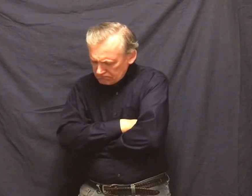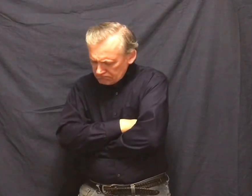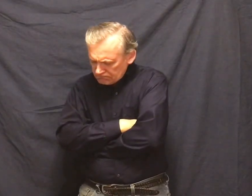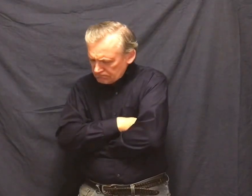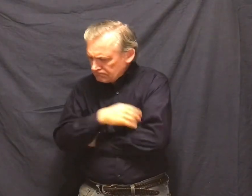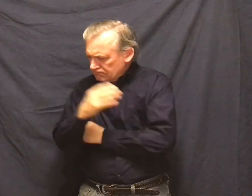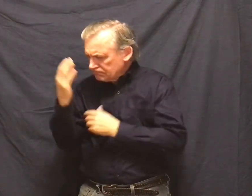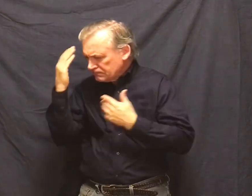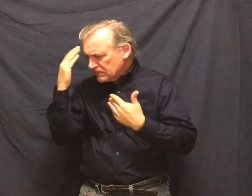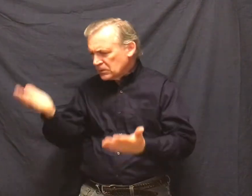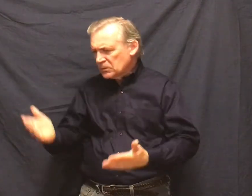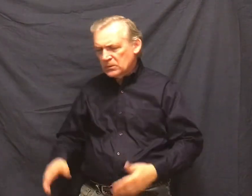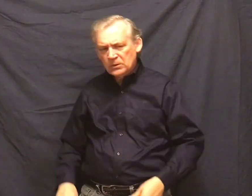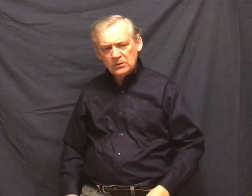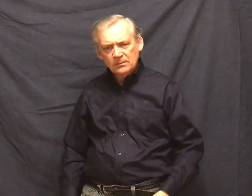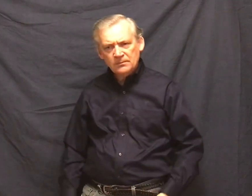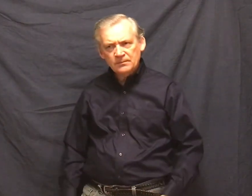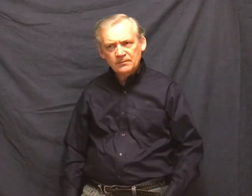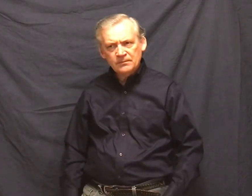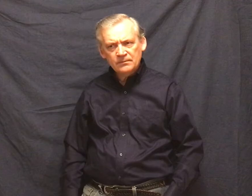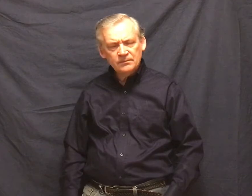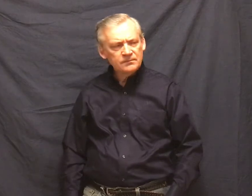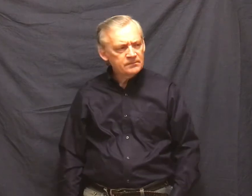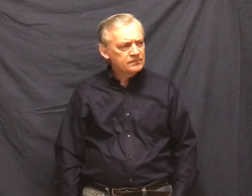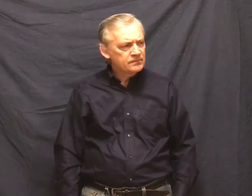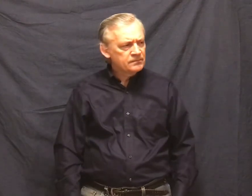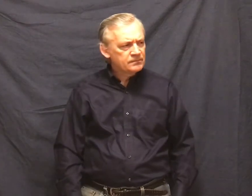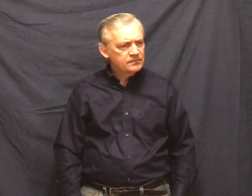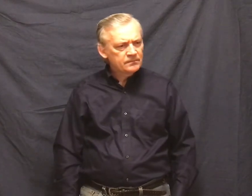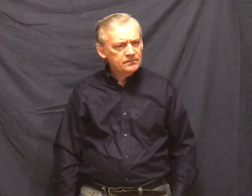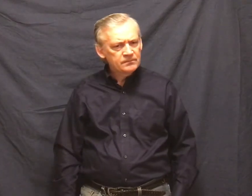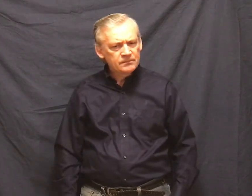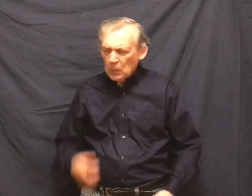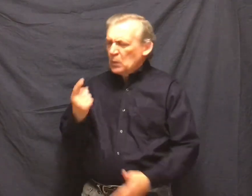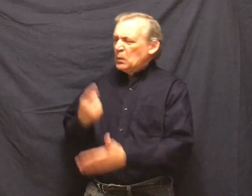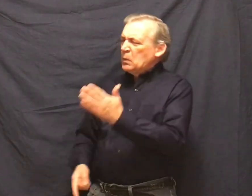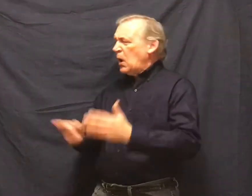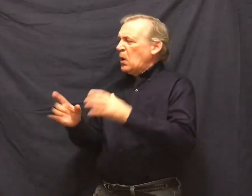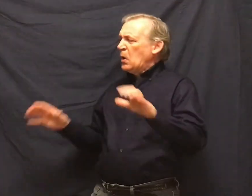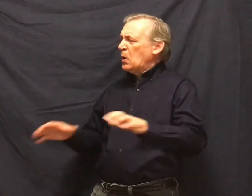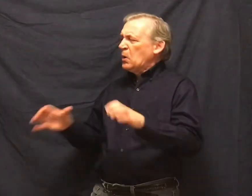Say, what you doing anyways, he cried. This ain't true. George ain't got hurt.